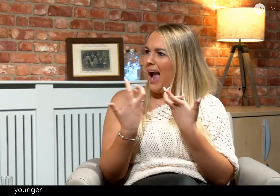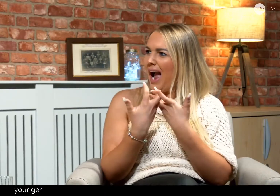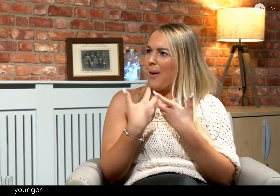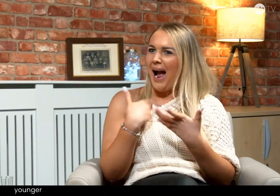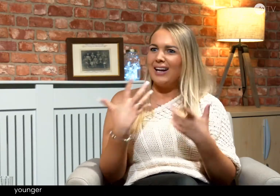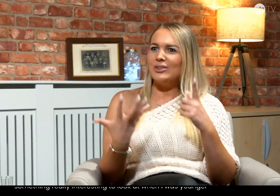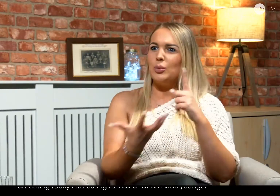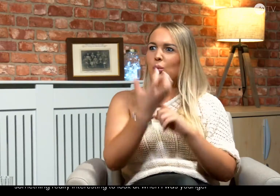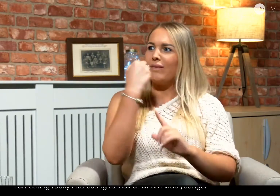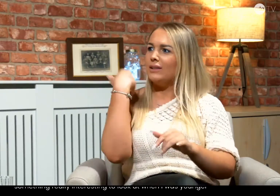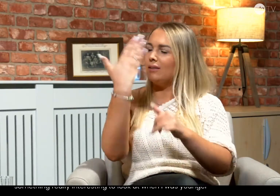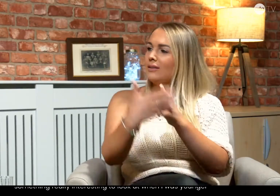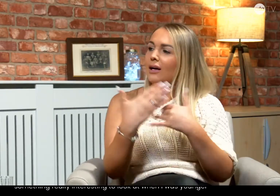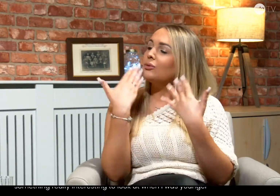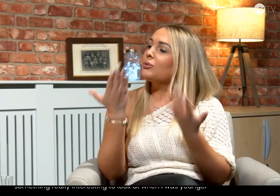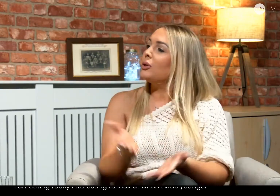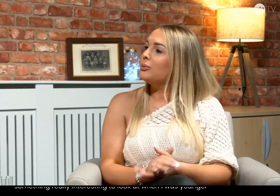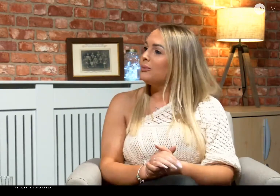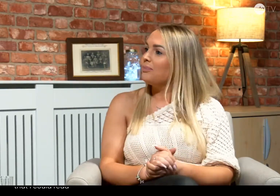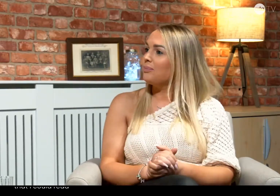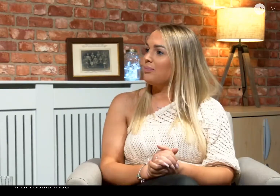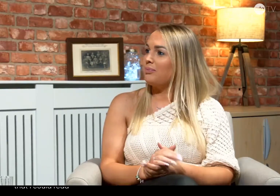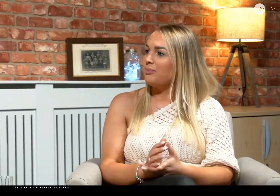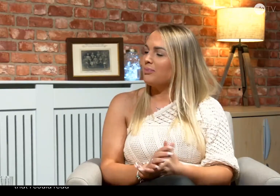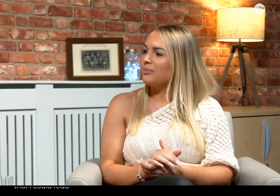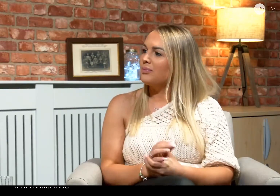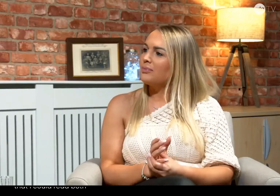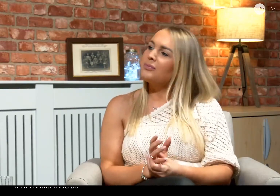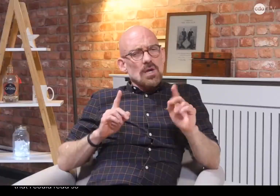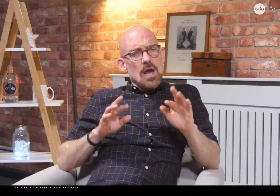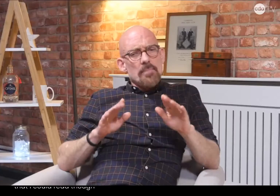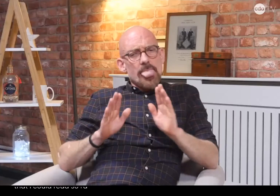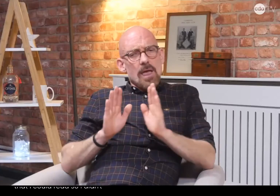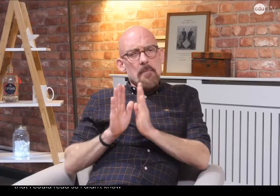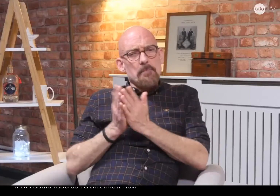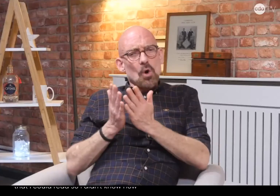that I could read. So I didn't know how I was going to achieve what I've achieved.